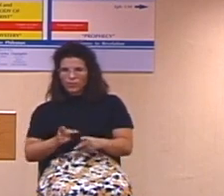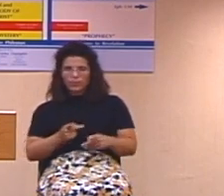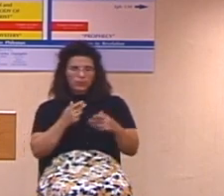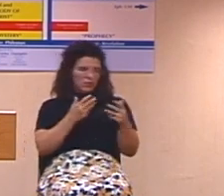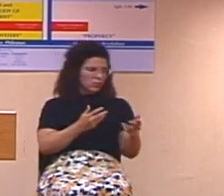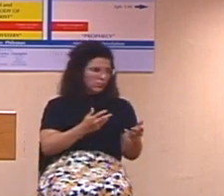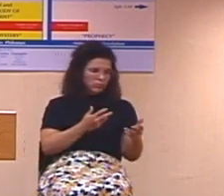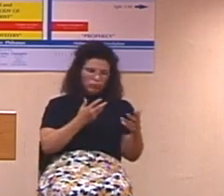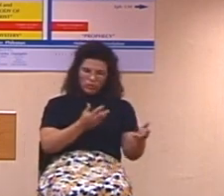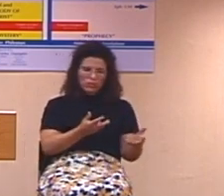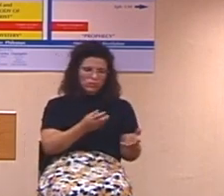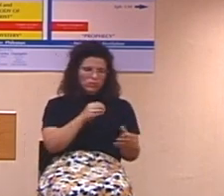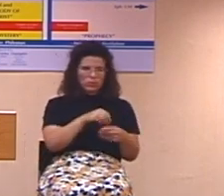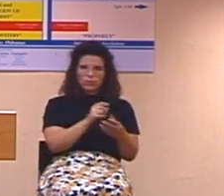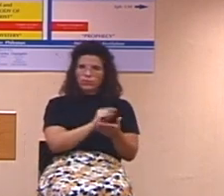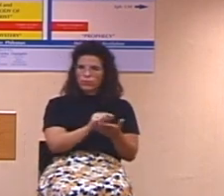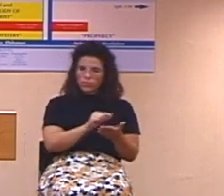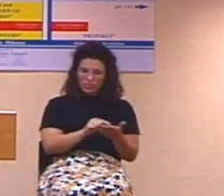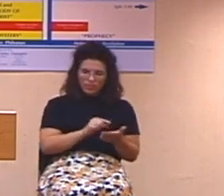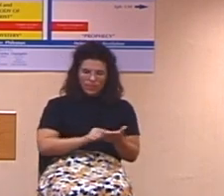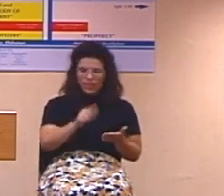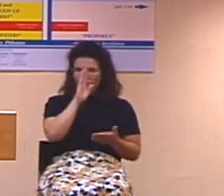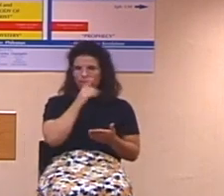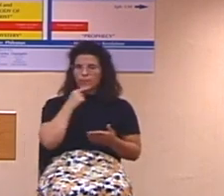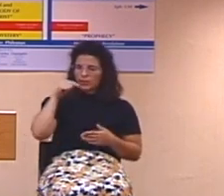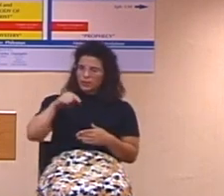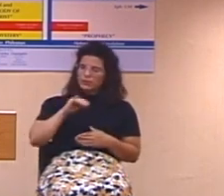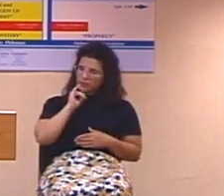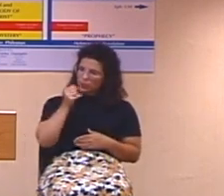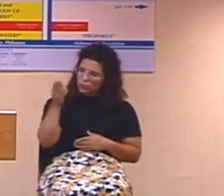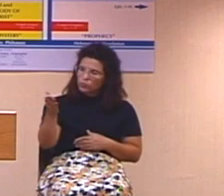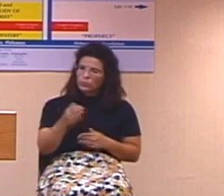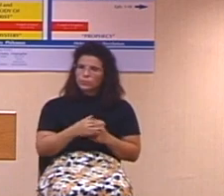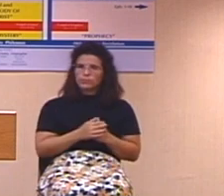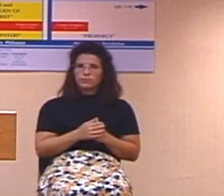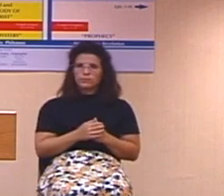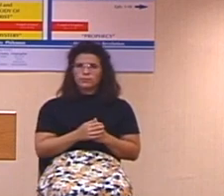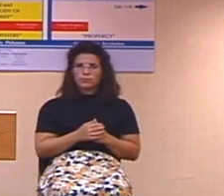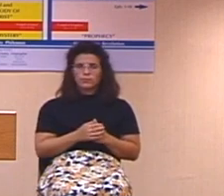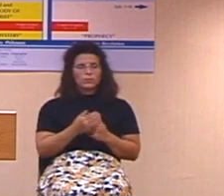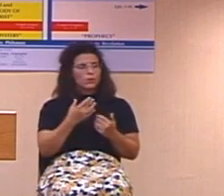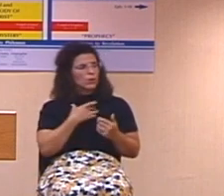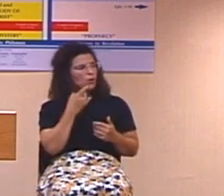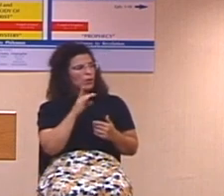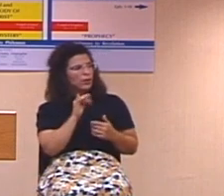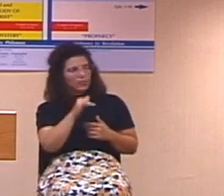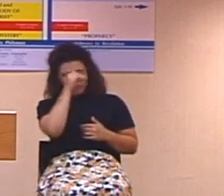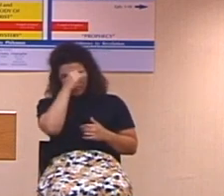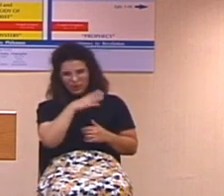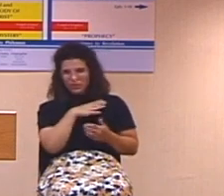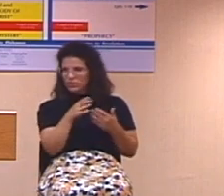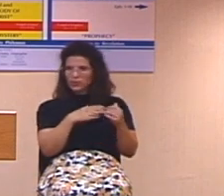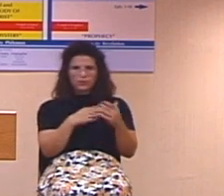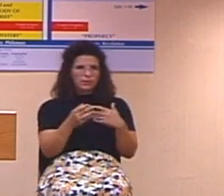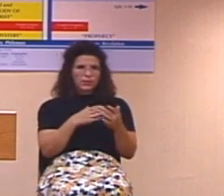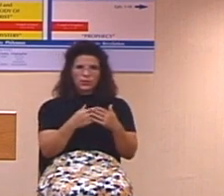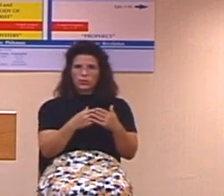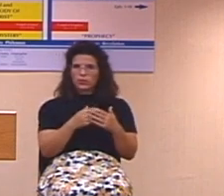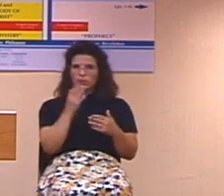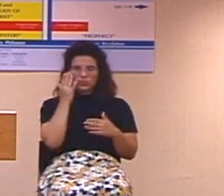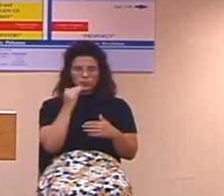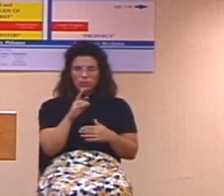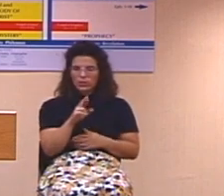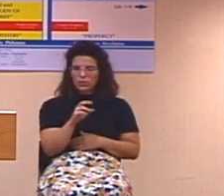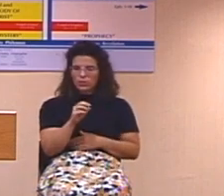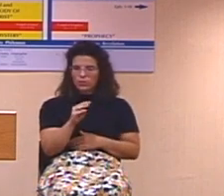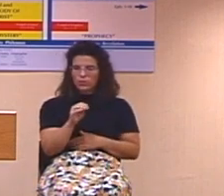is. It's right there in those verses. God says, this is you. Well, I don't like that guy. Doesn't matter. That's why he's got Romans